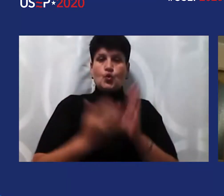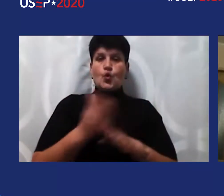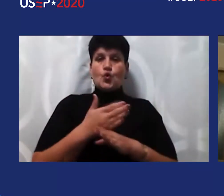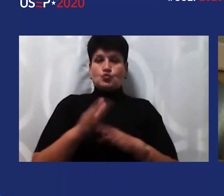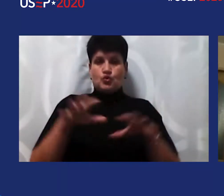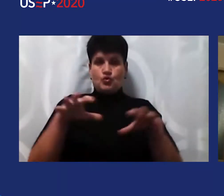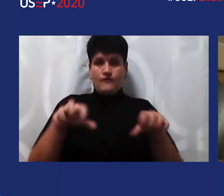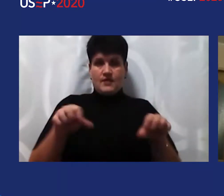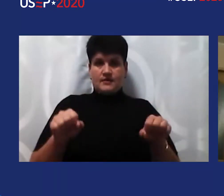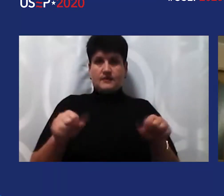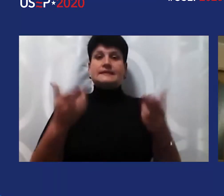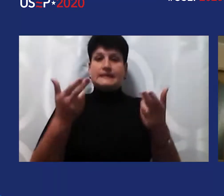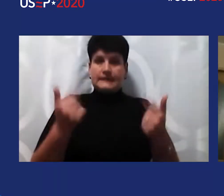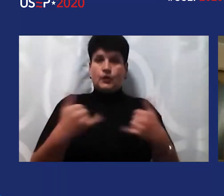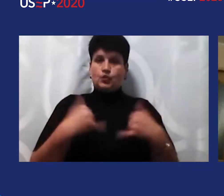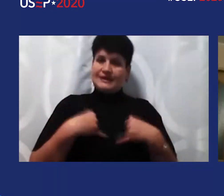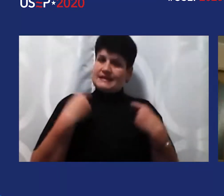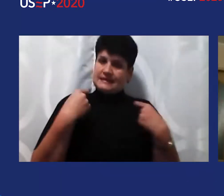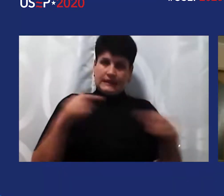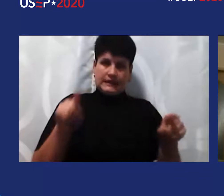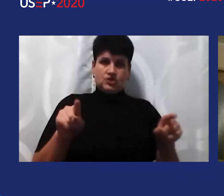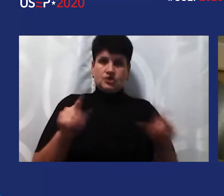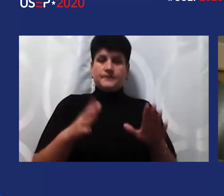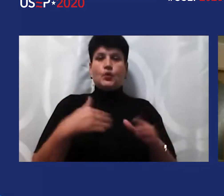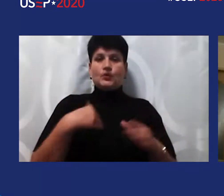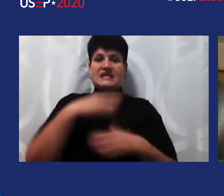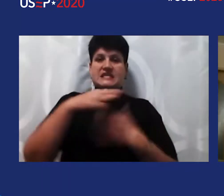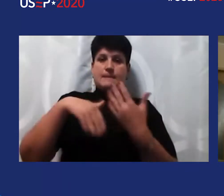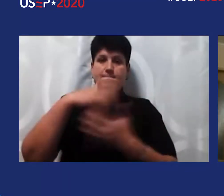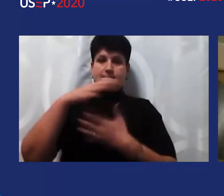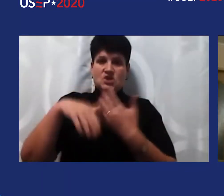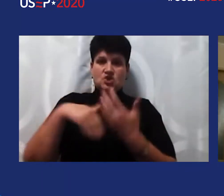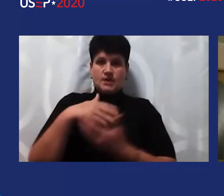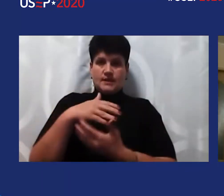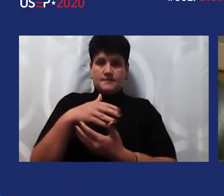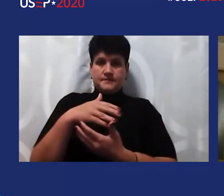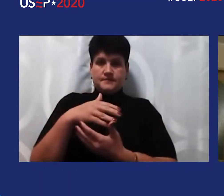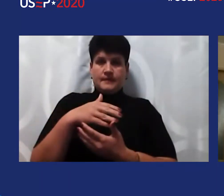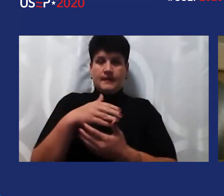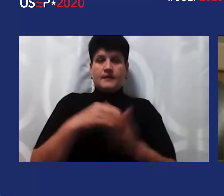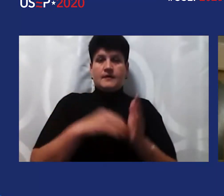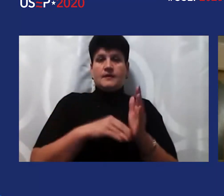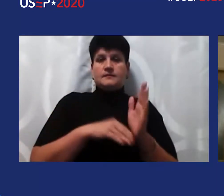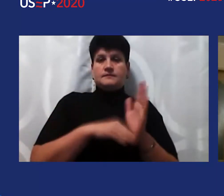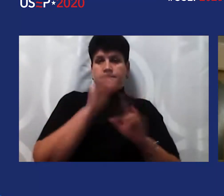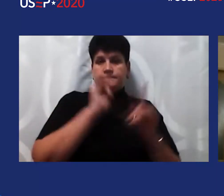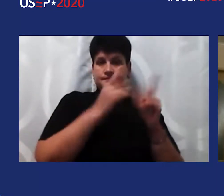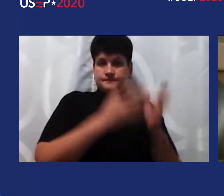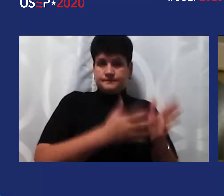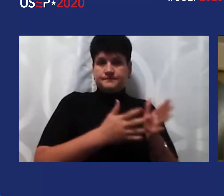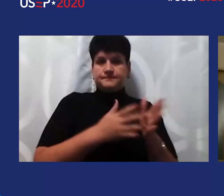useful for us, it seems to me that is the question about allocation or distribution